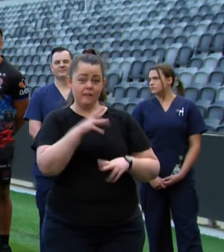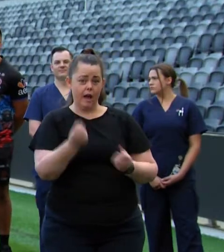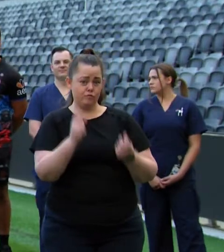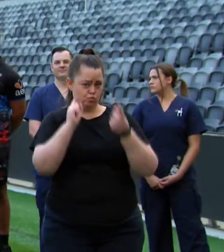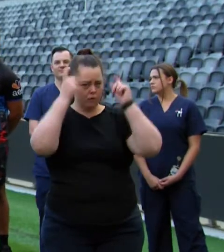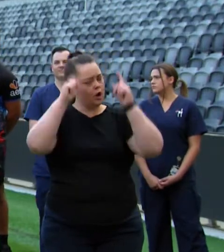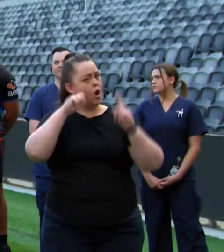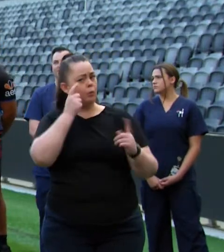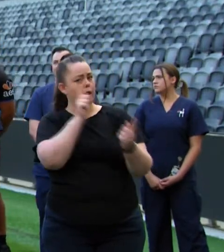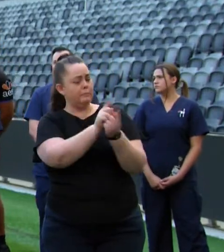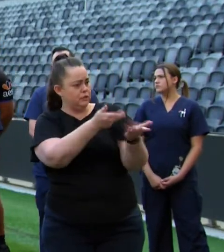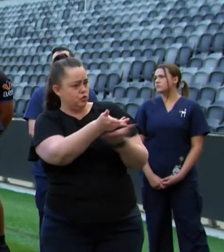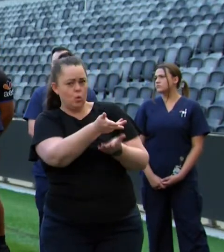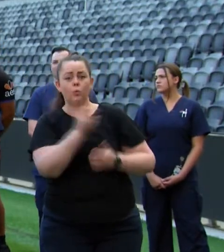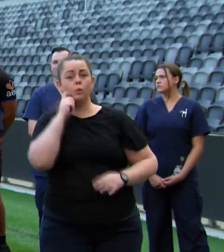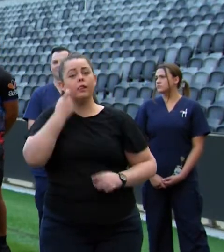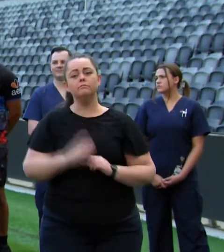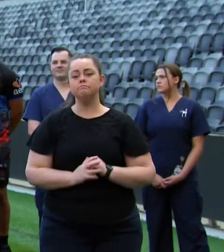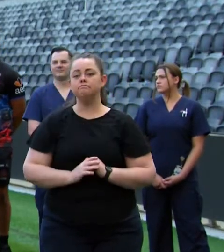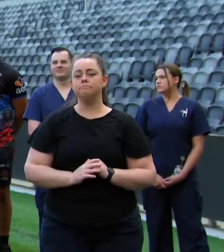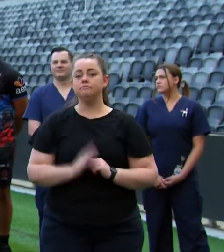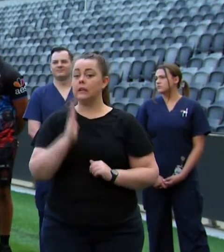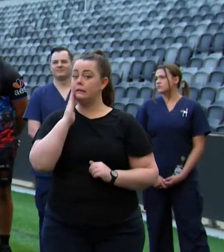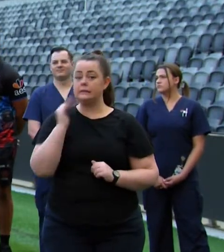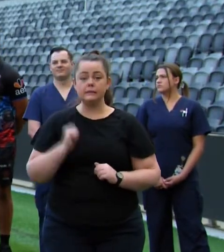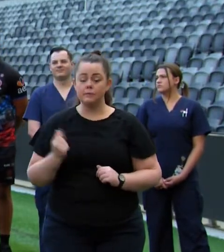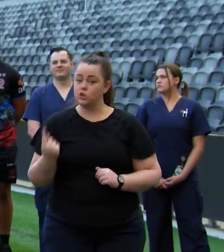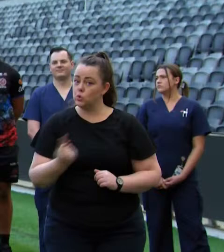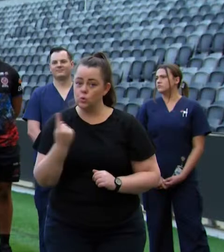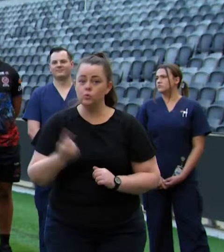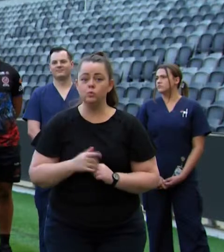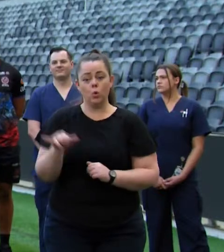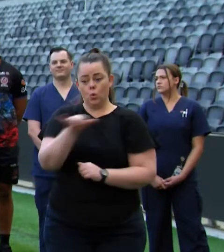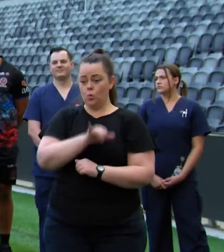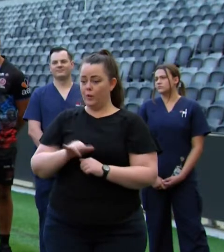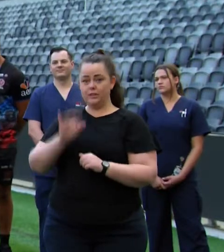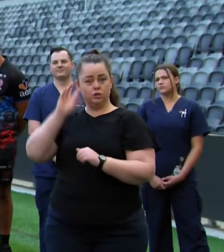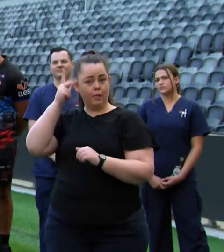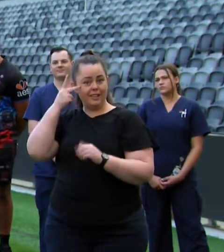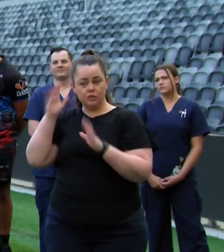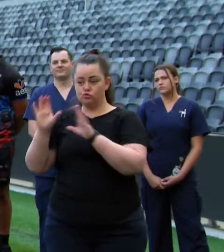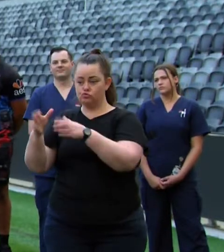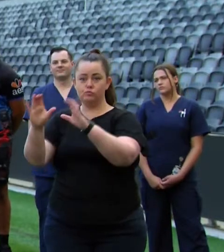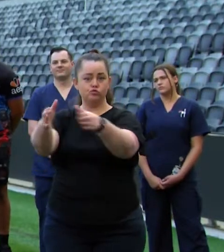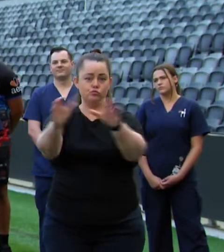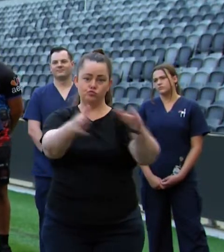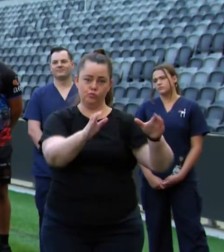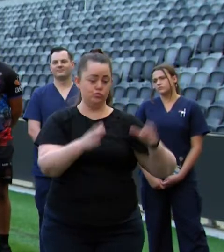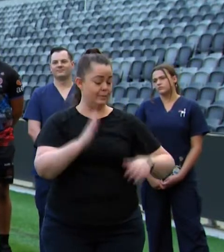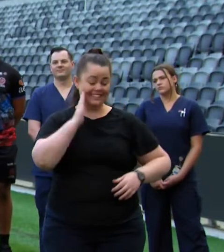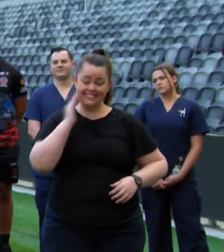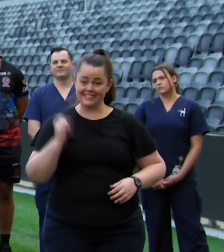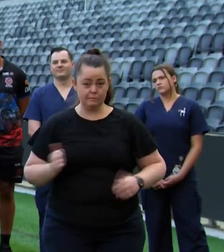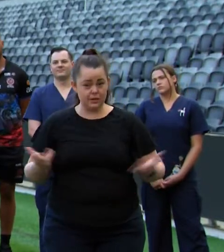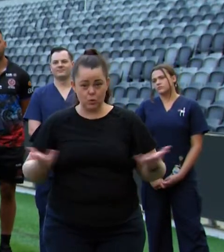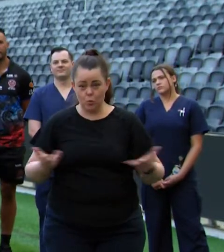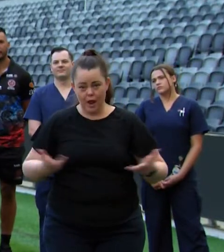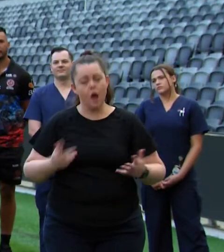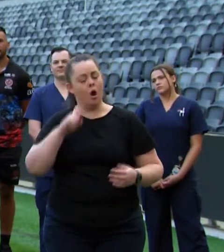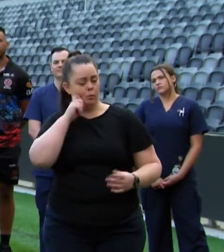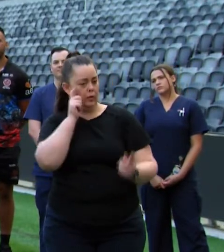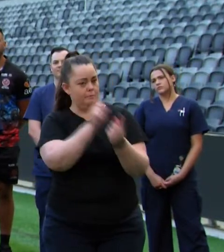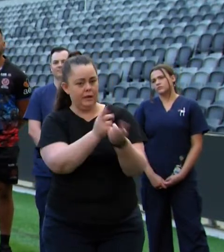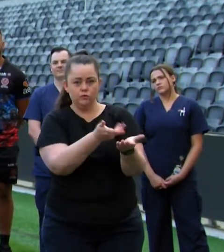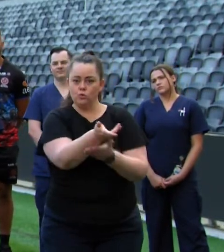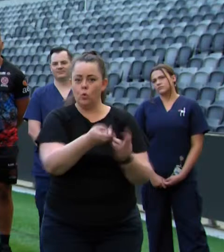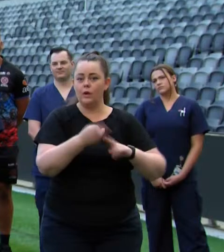to do that. And whether that's independent members in the lower house, whether that's... I was out in Coonamble with Minister Franklin last